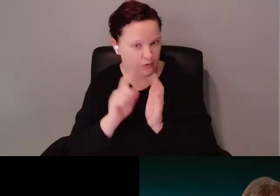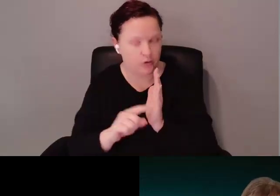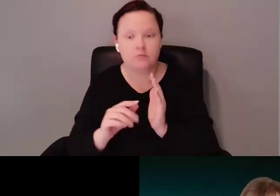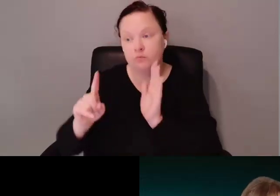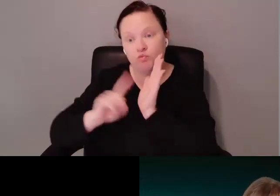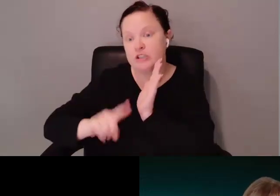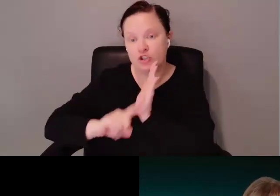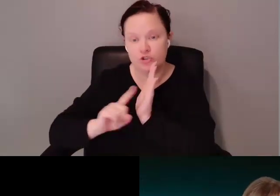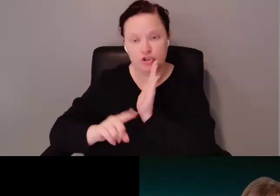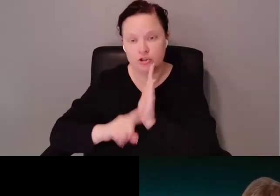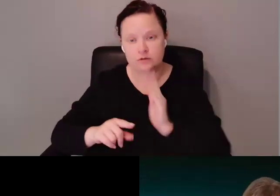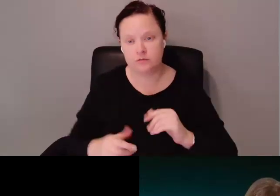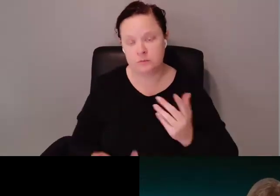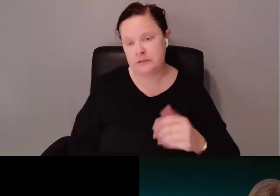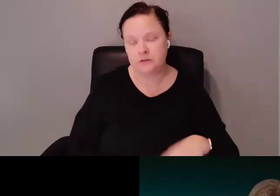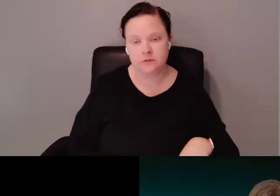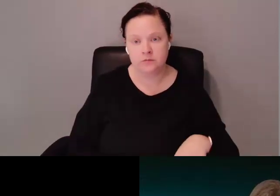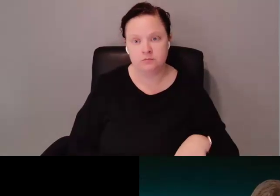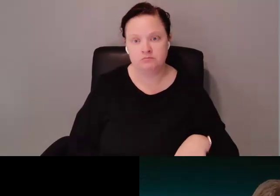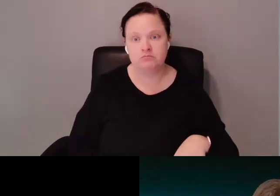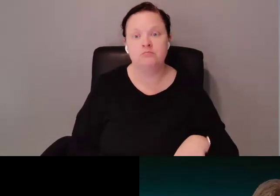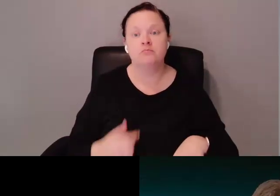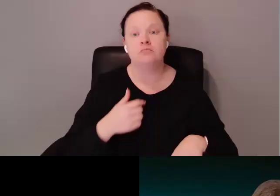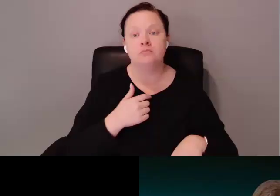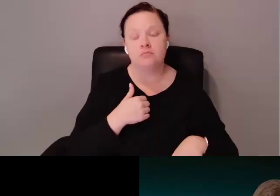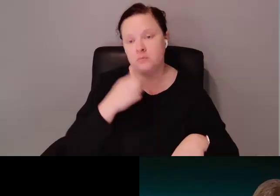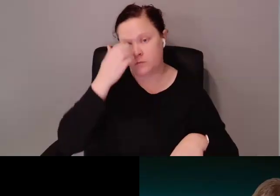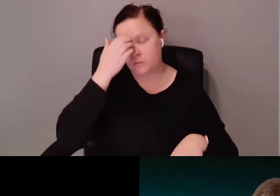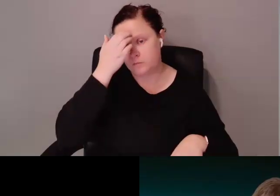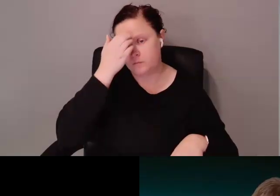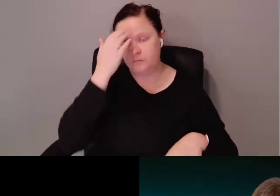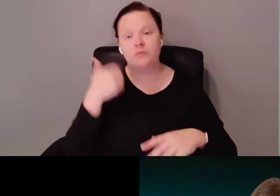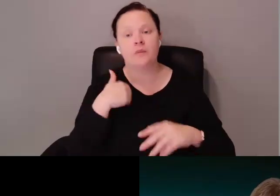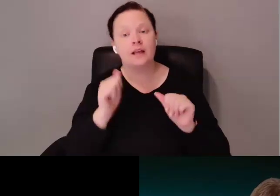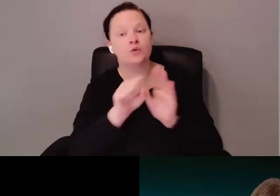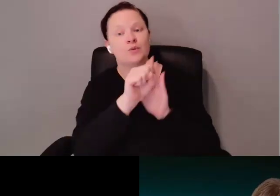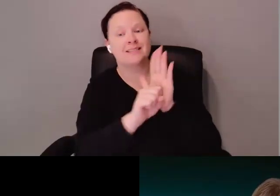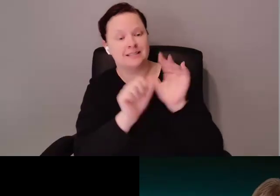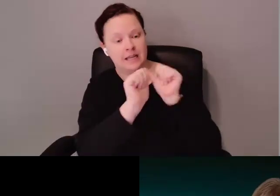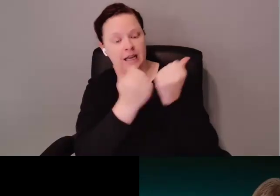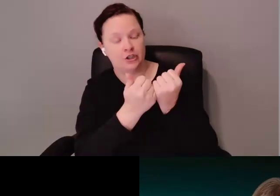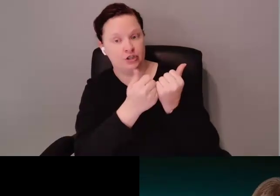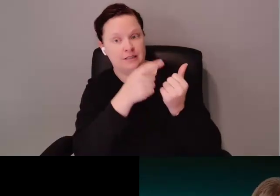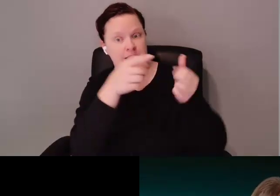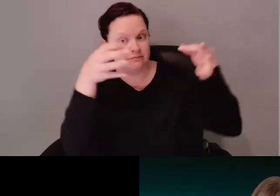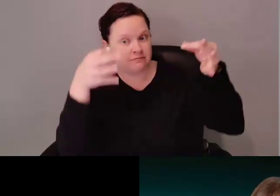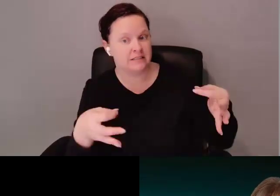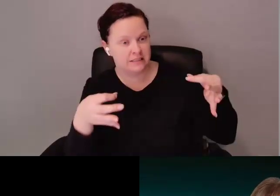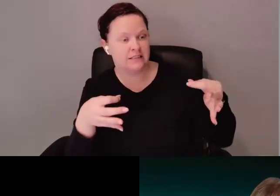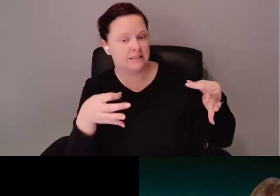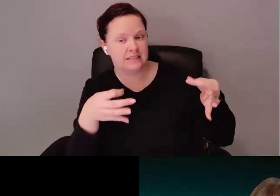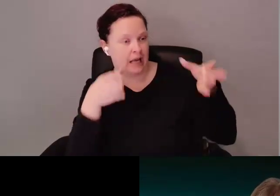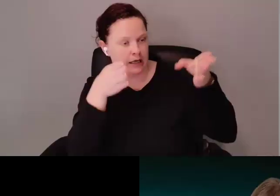Research. So, I mean, I can go to the decision maker for a state agency. I can do, my clients